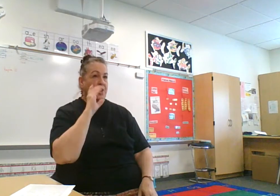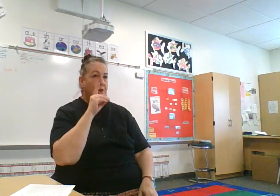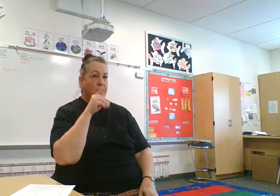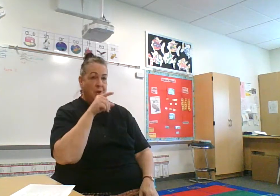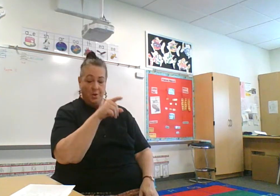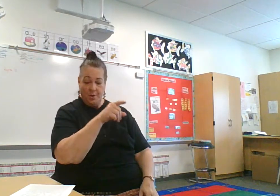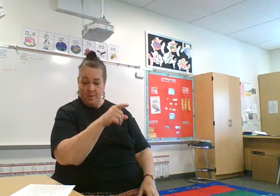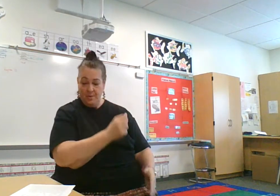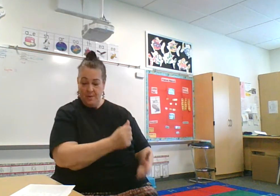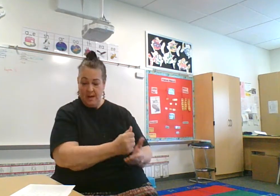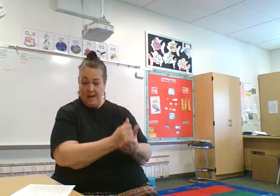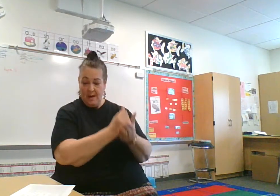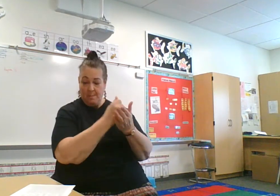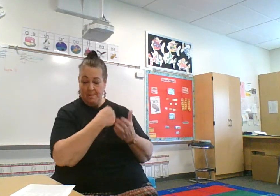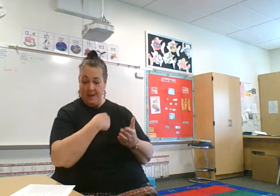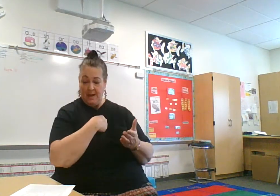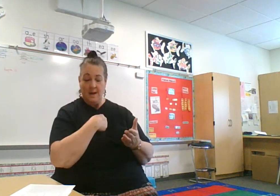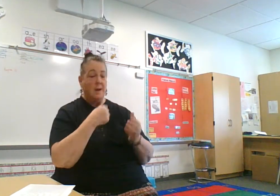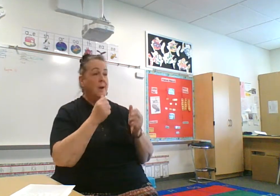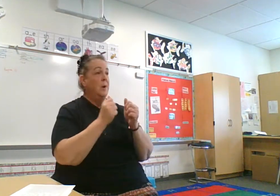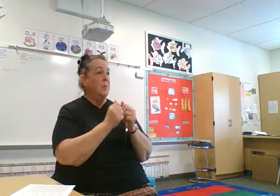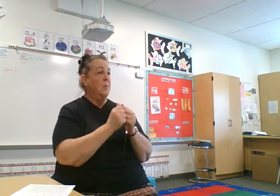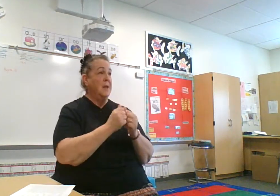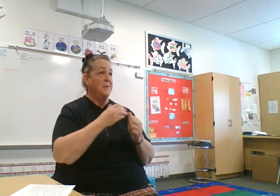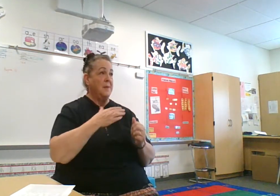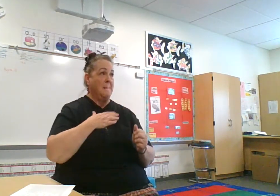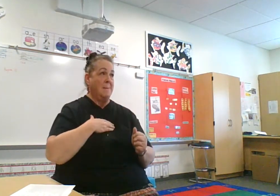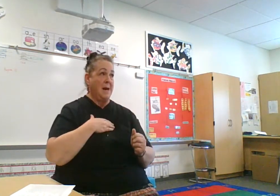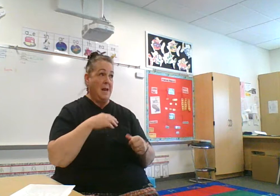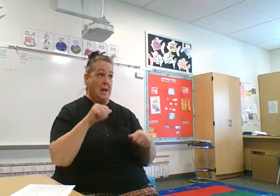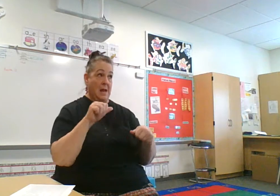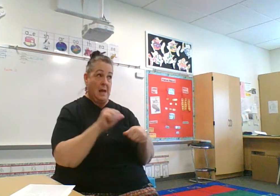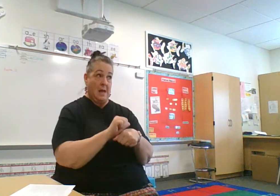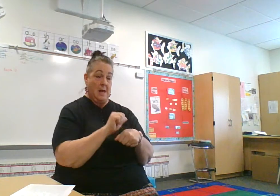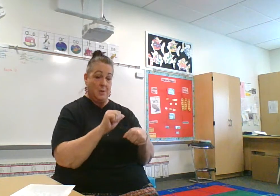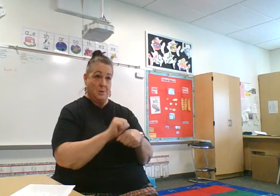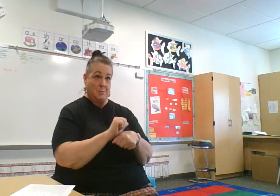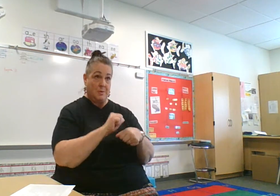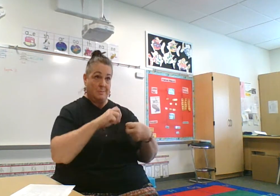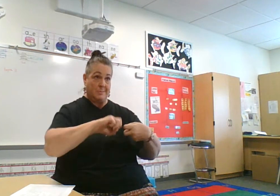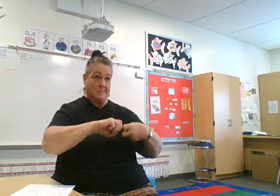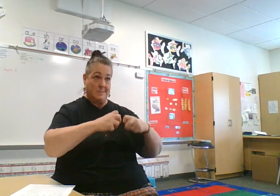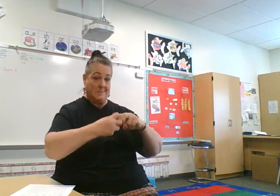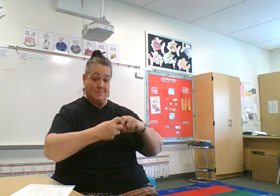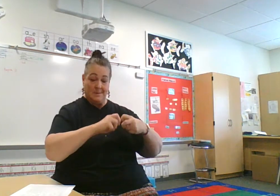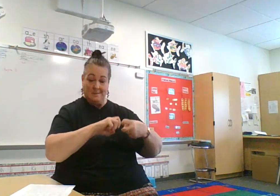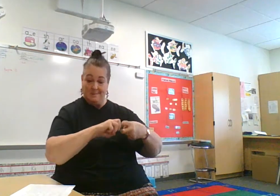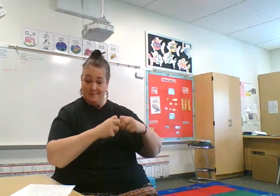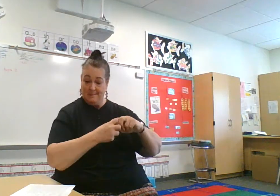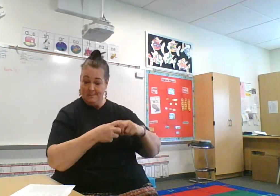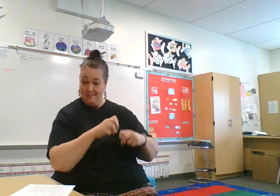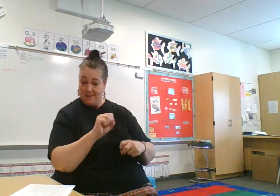Could you help me with my algebra problems?